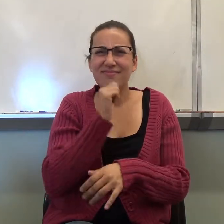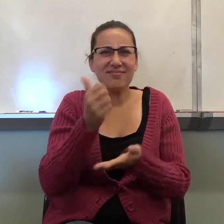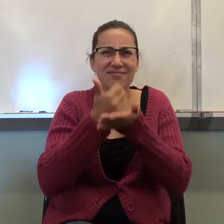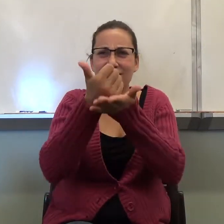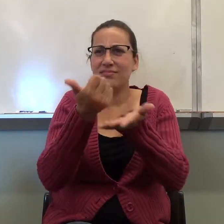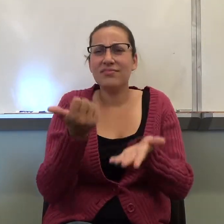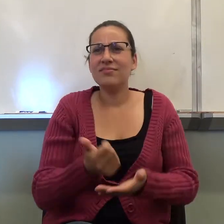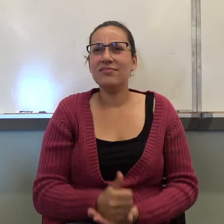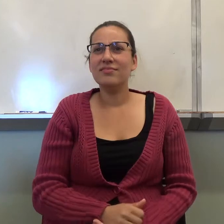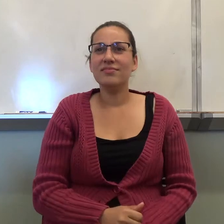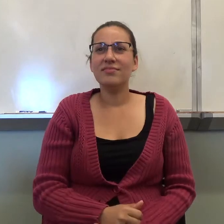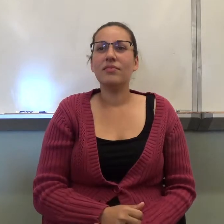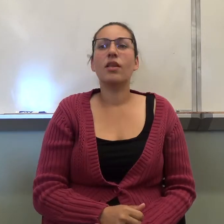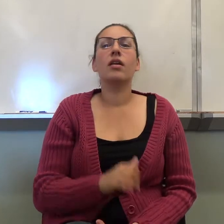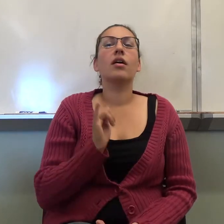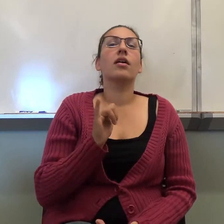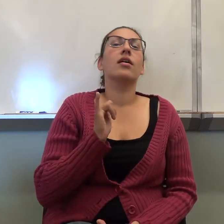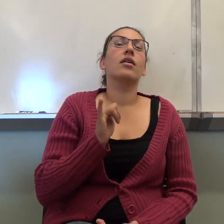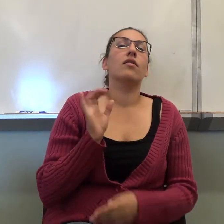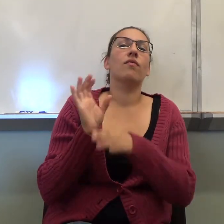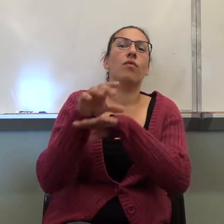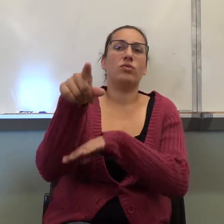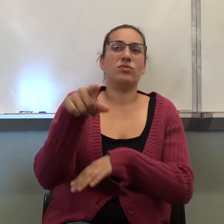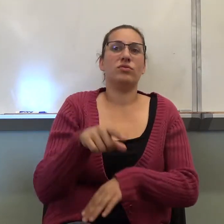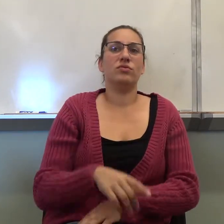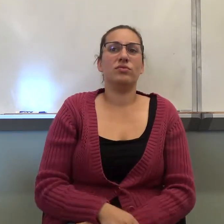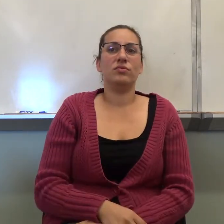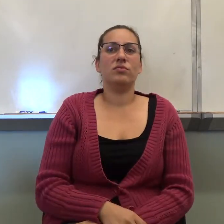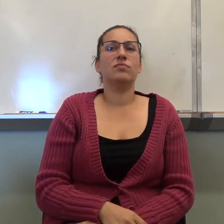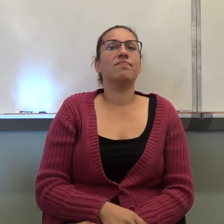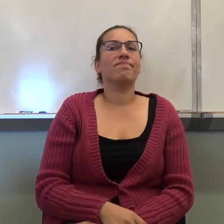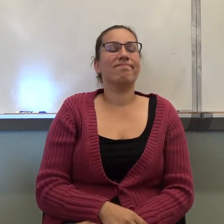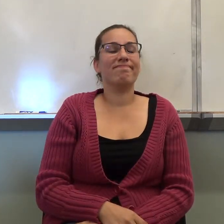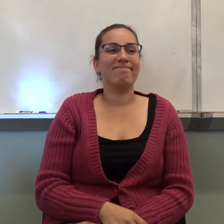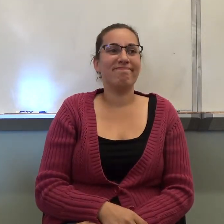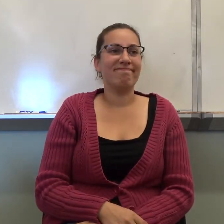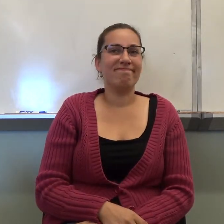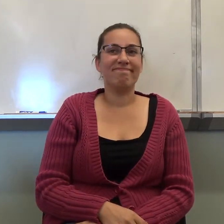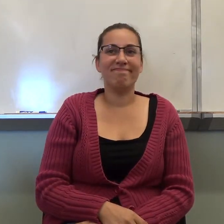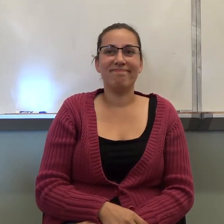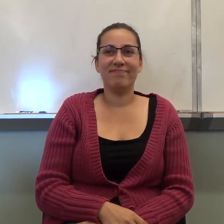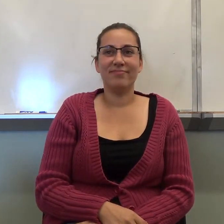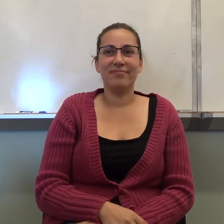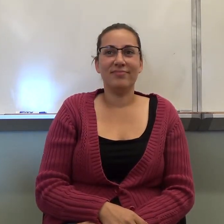The price of gas has doubled over the last 3 years. It's an old